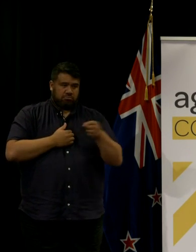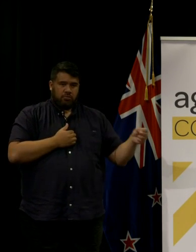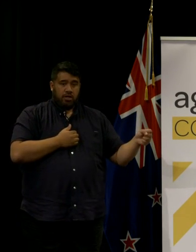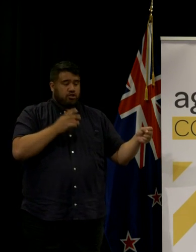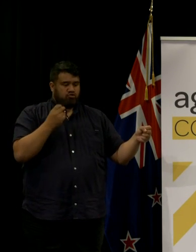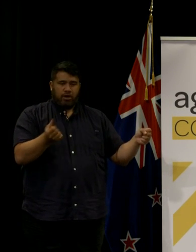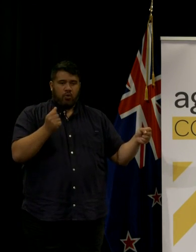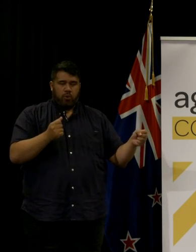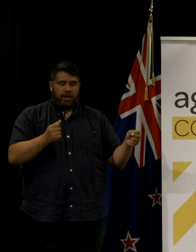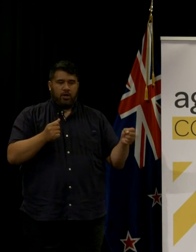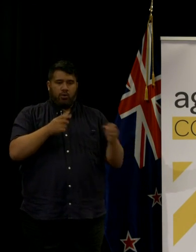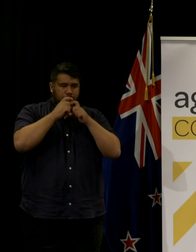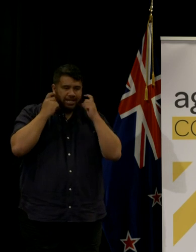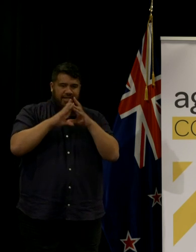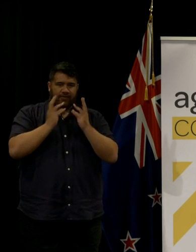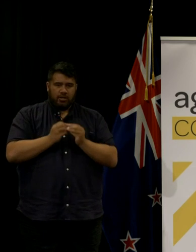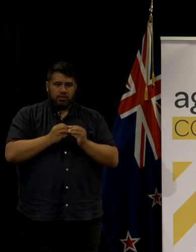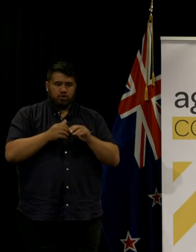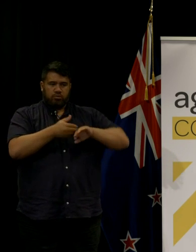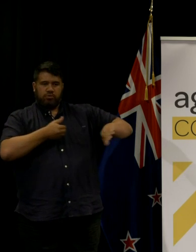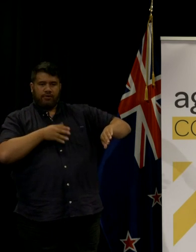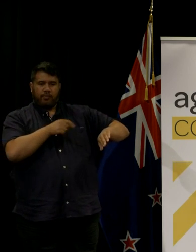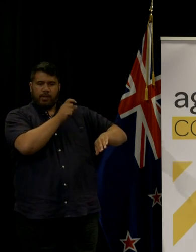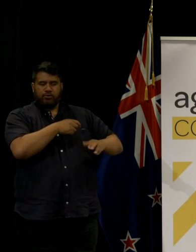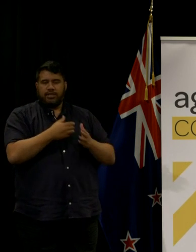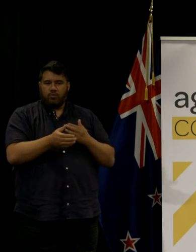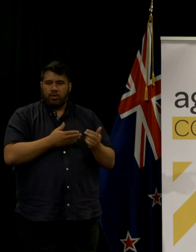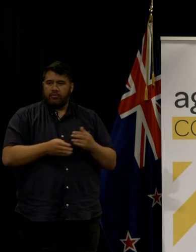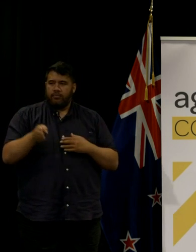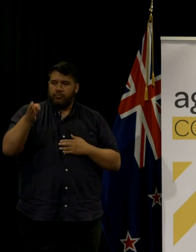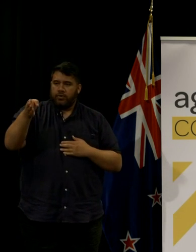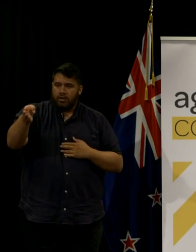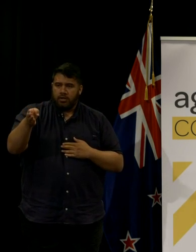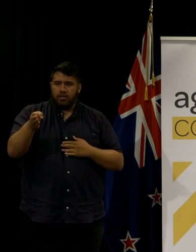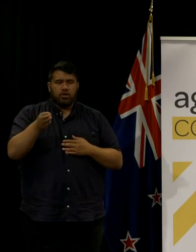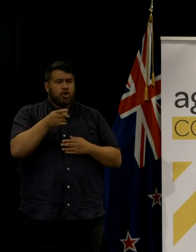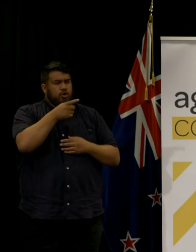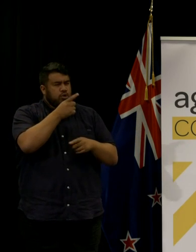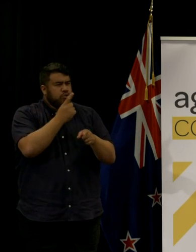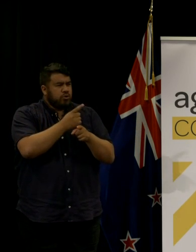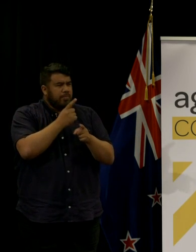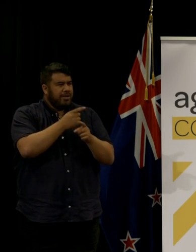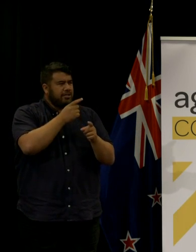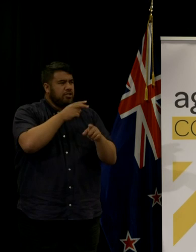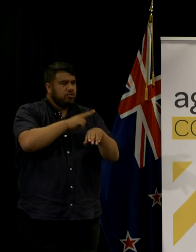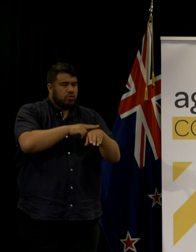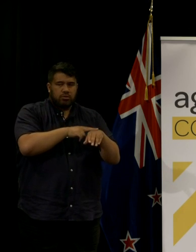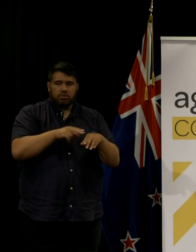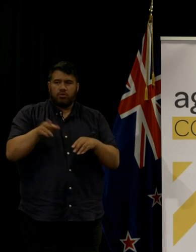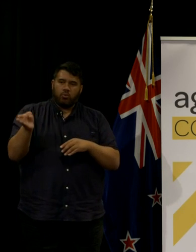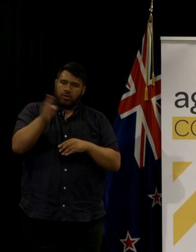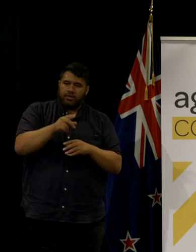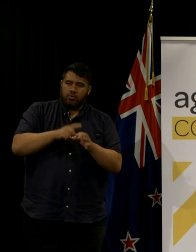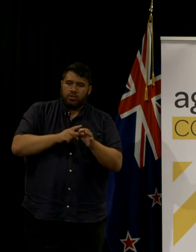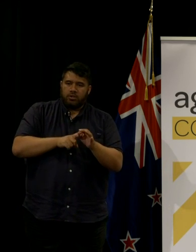staff and others in the hospital. Are you also talking about GPs and nurses and medical centres as well? Can you give us a rough idea of